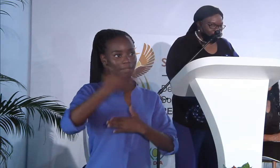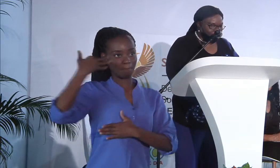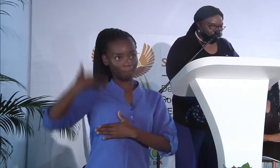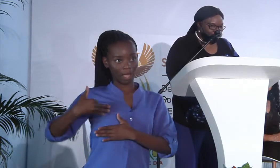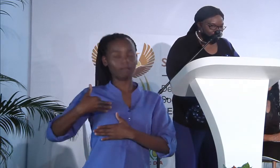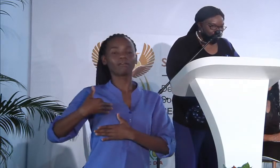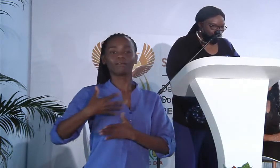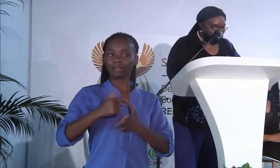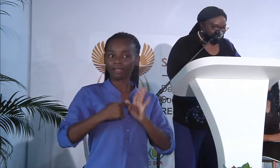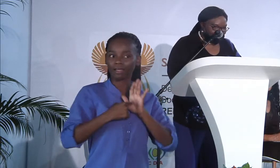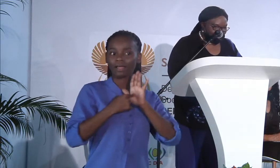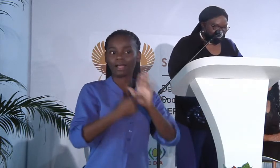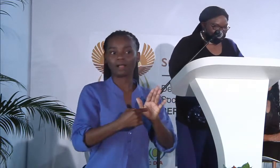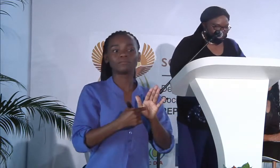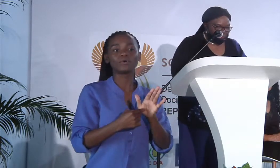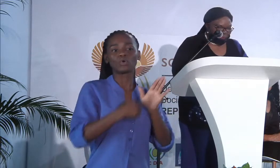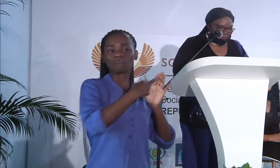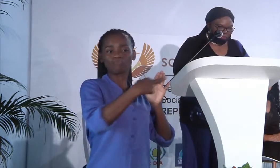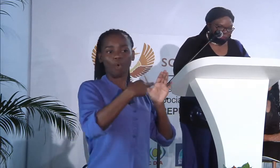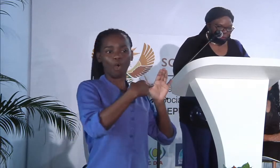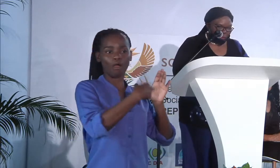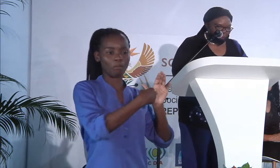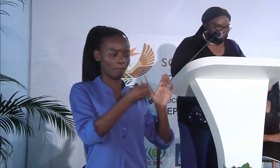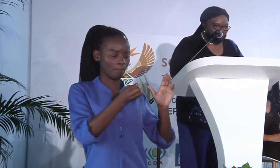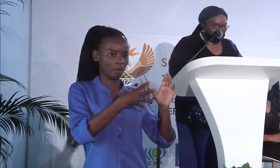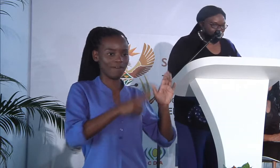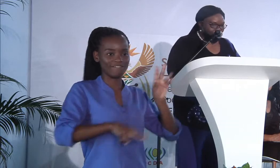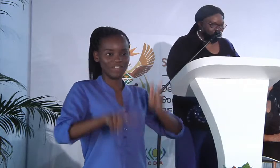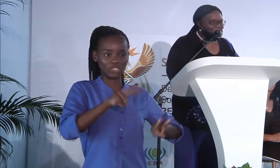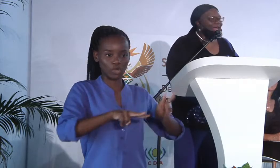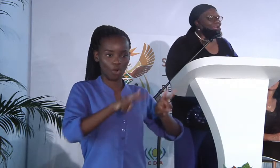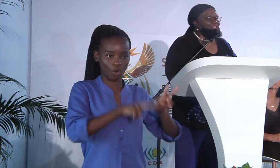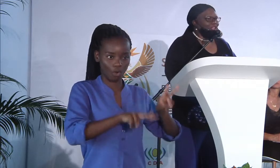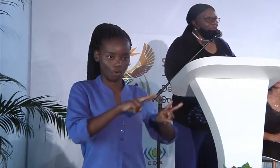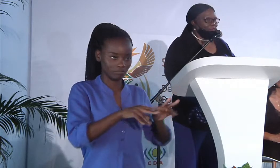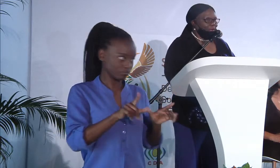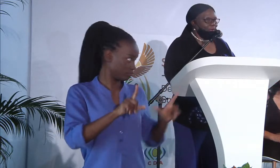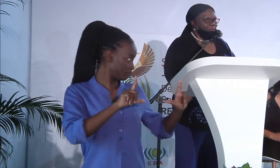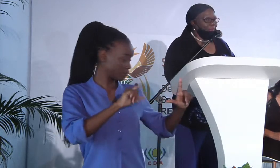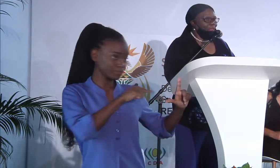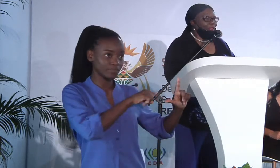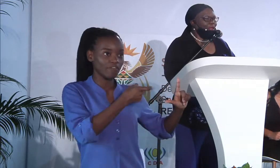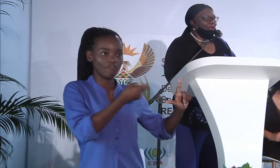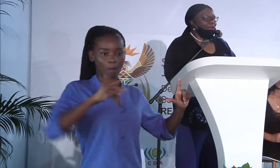a pre-recorded input from Ms. Akisheva.